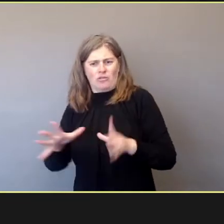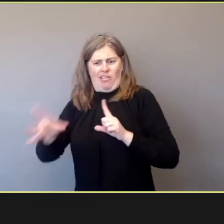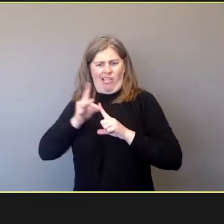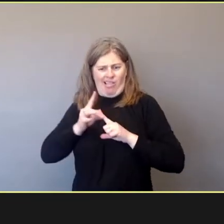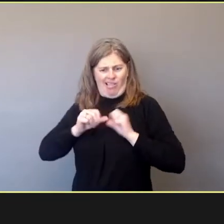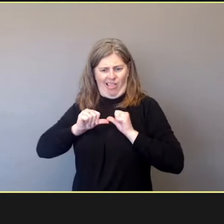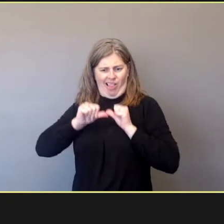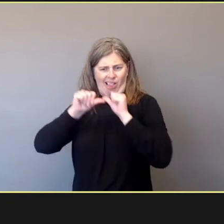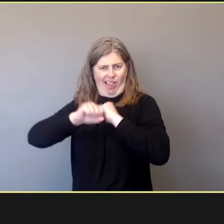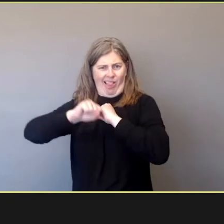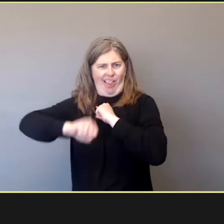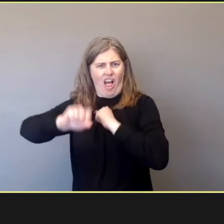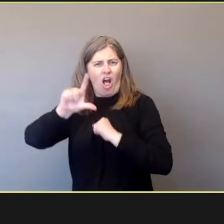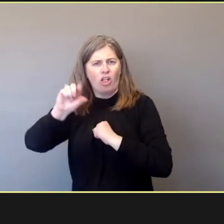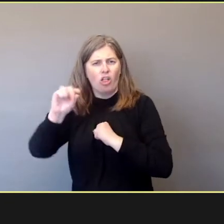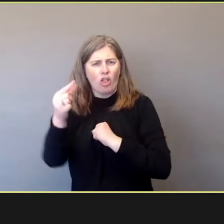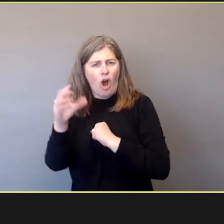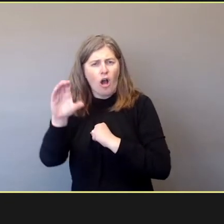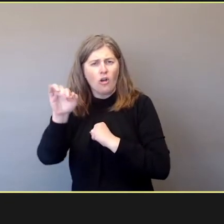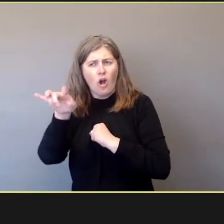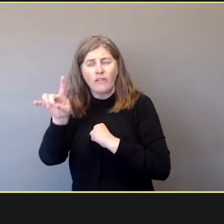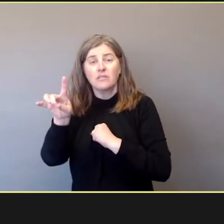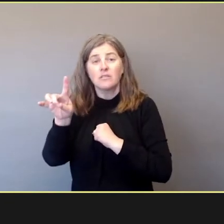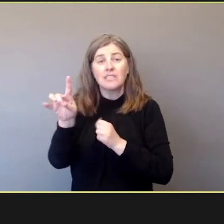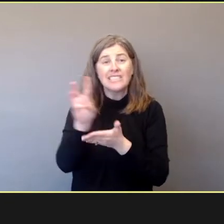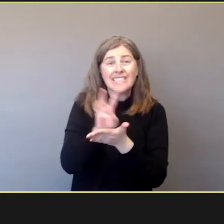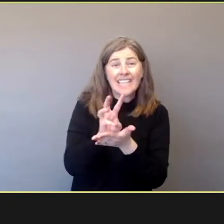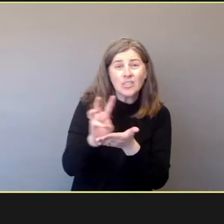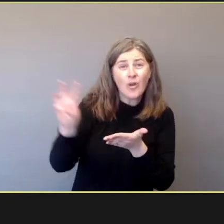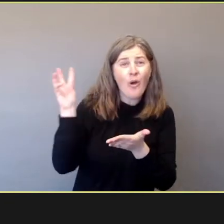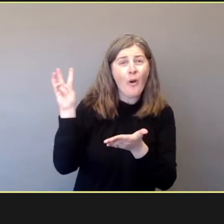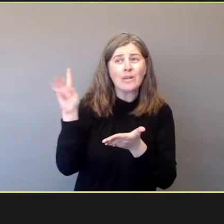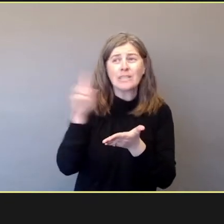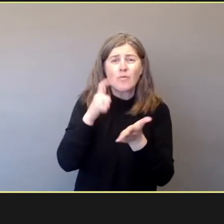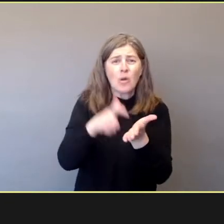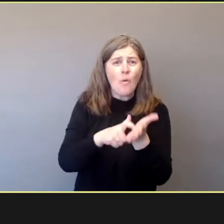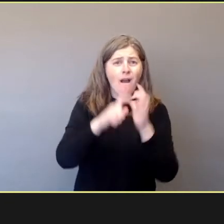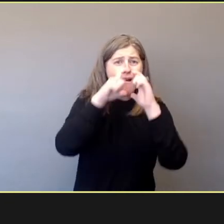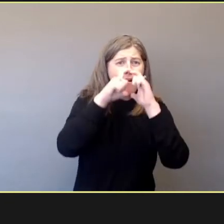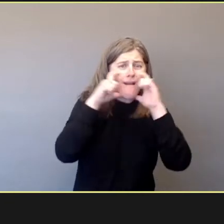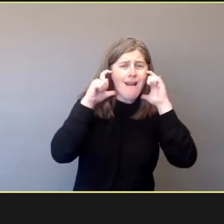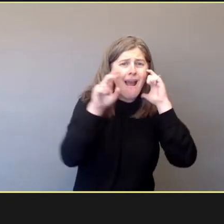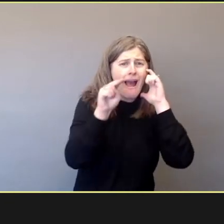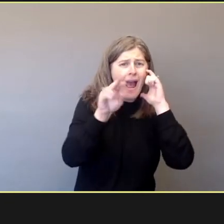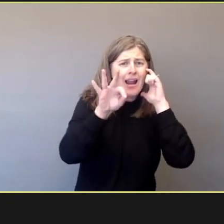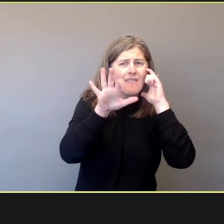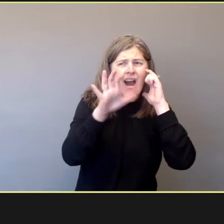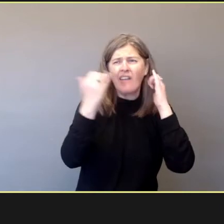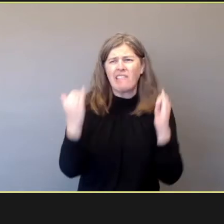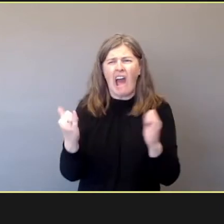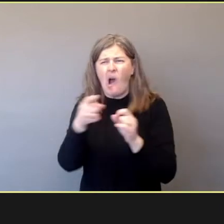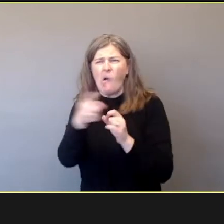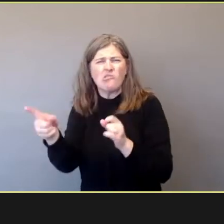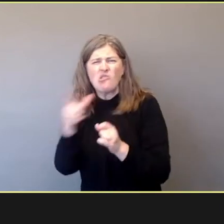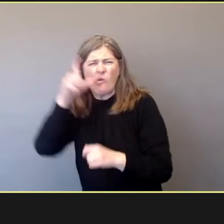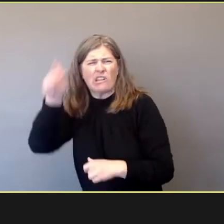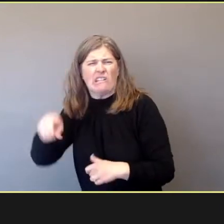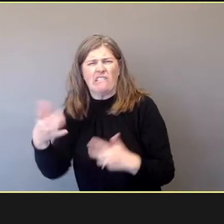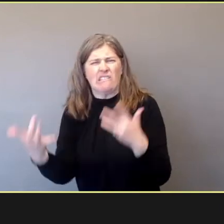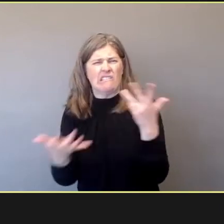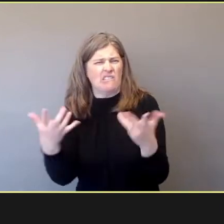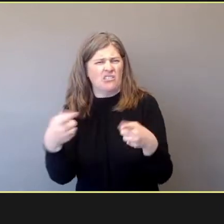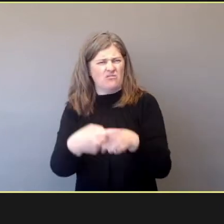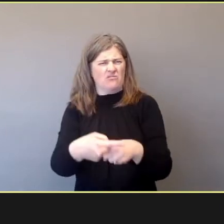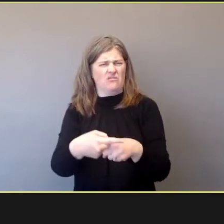6 weeks ago, everybody was supposed to get N95 masks that they now apparently do not need in most settings. What do you say